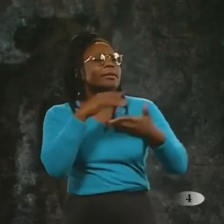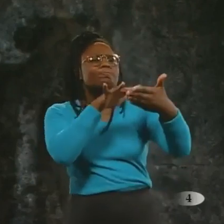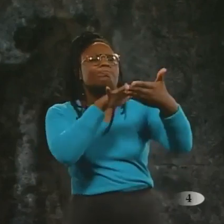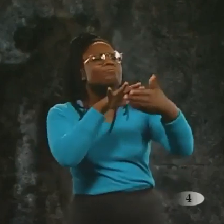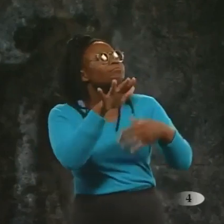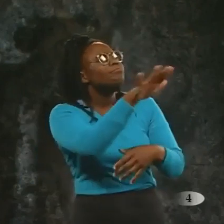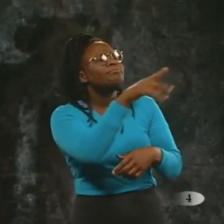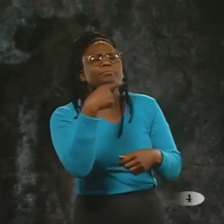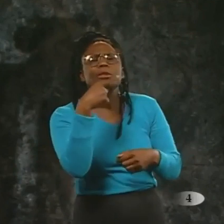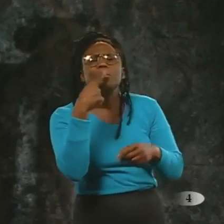I've been doing a lot of research on it.